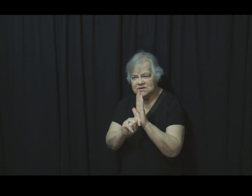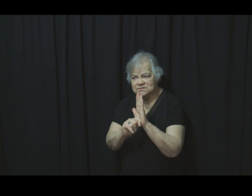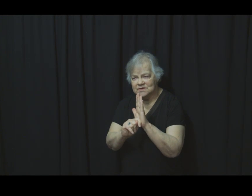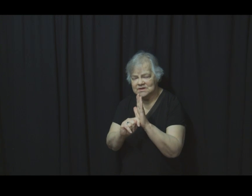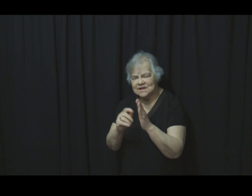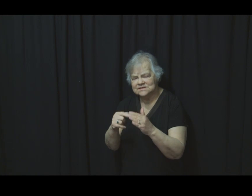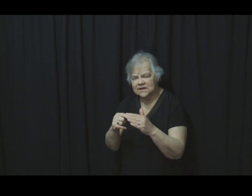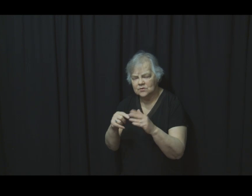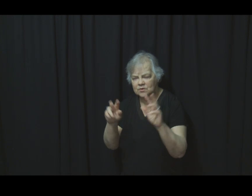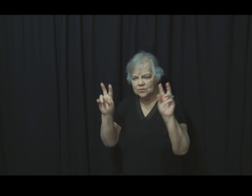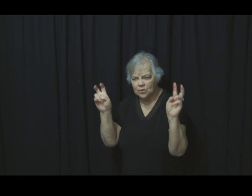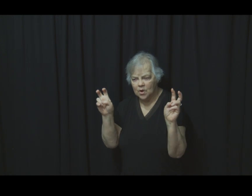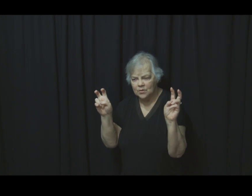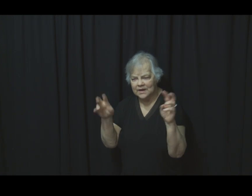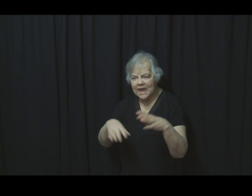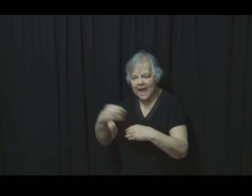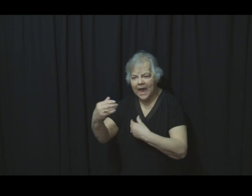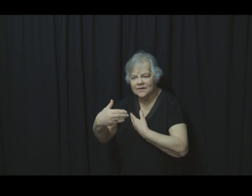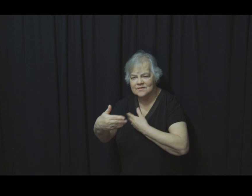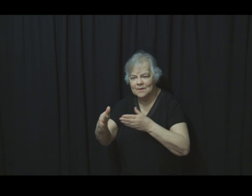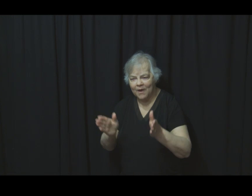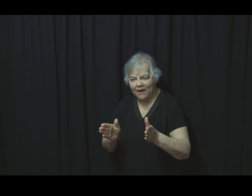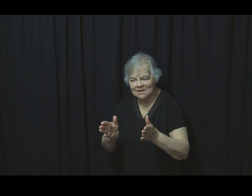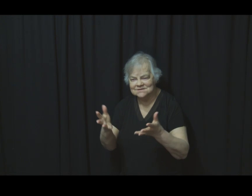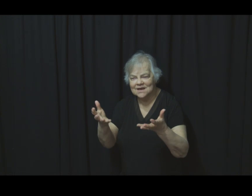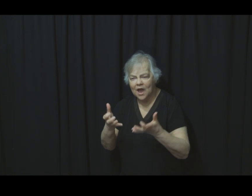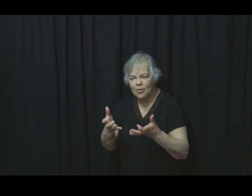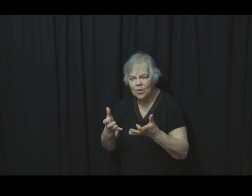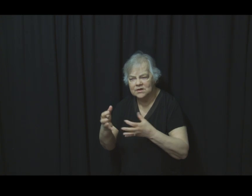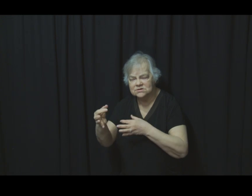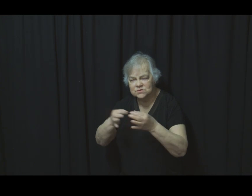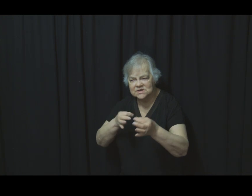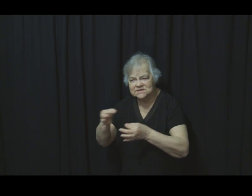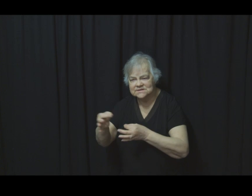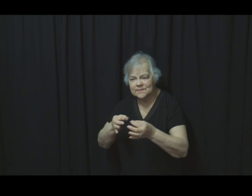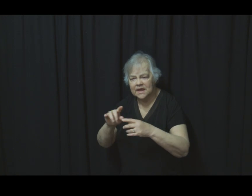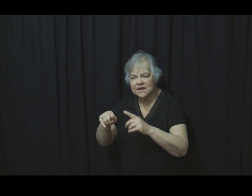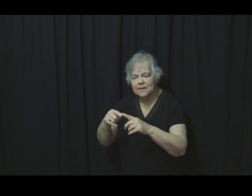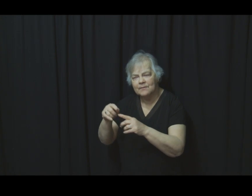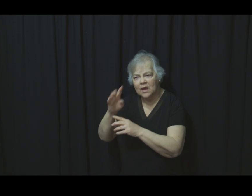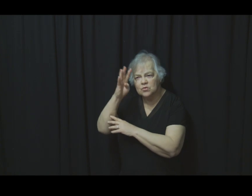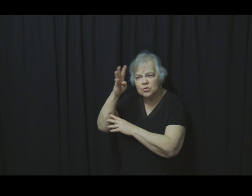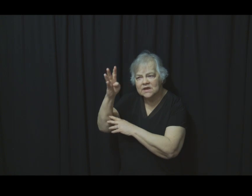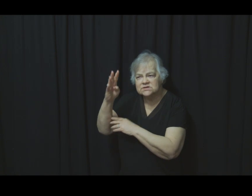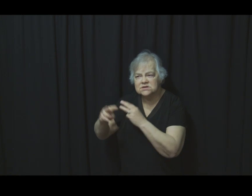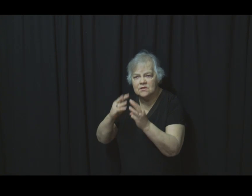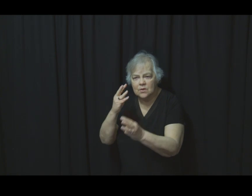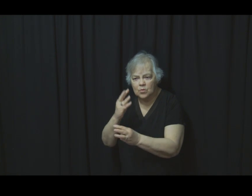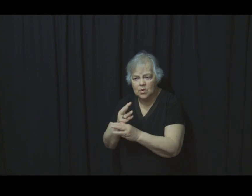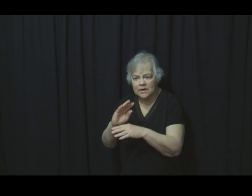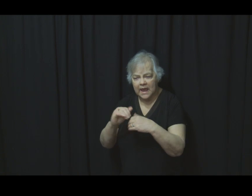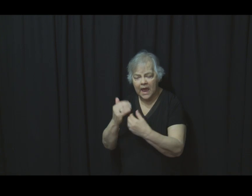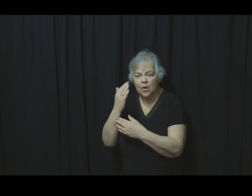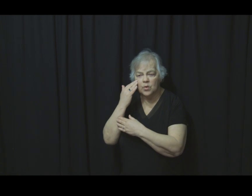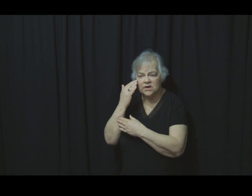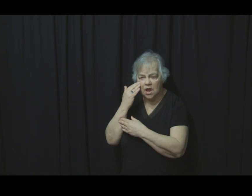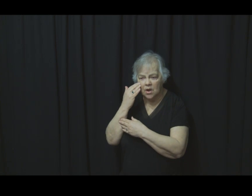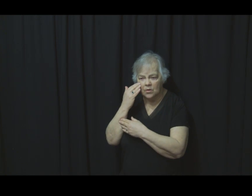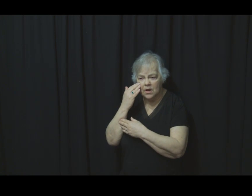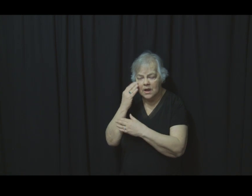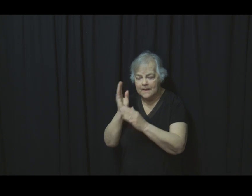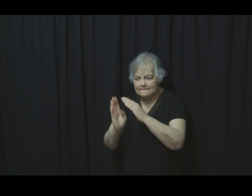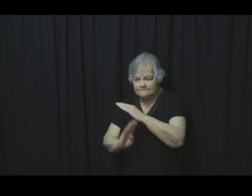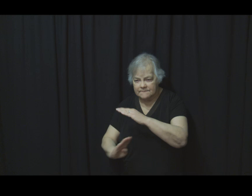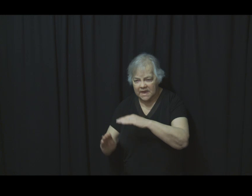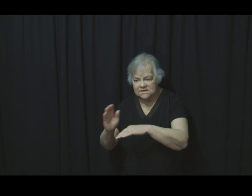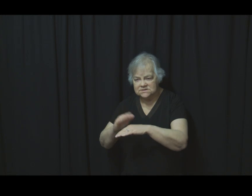box? I'm looking for explanations of the creation of the world as we know it, based on what